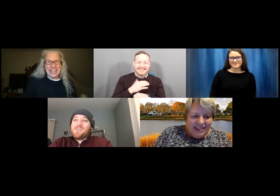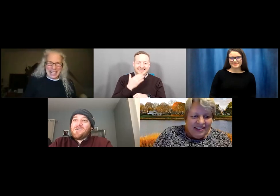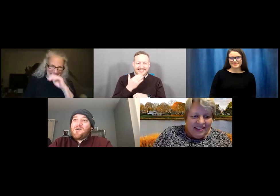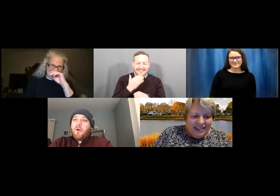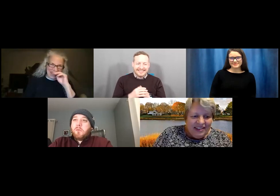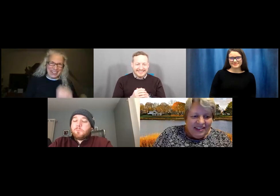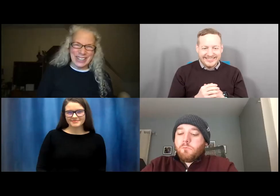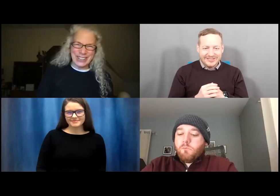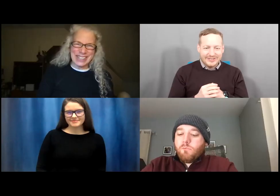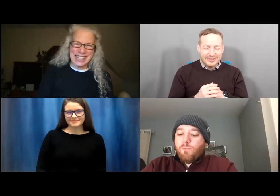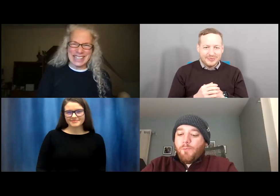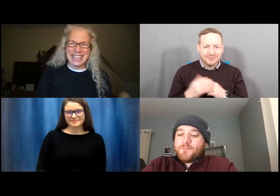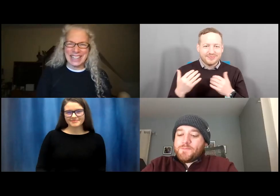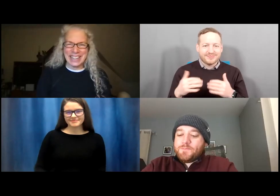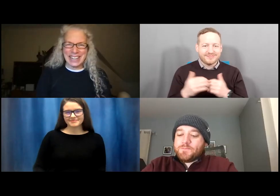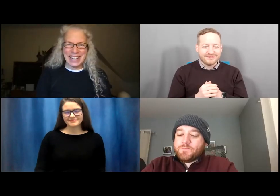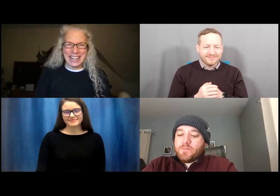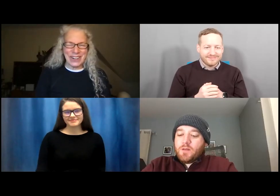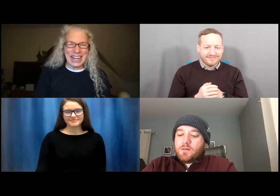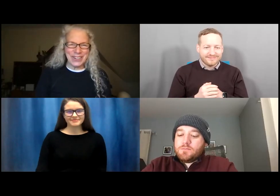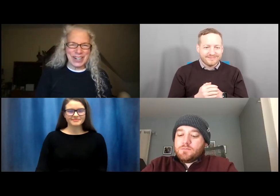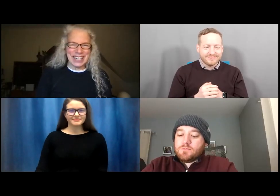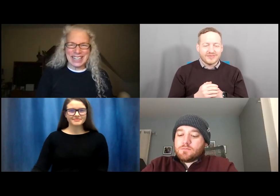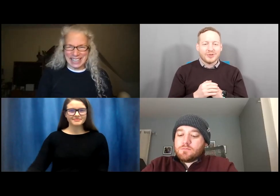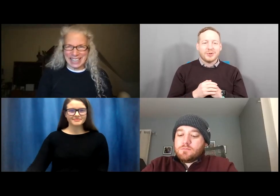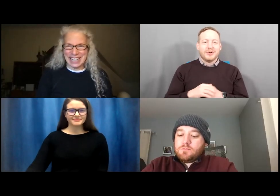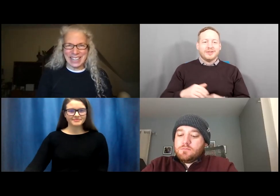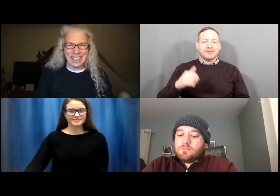oh my gosh, that's great news. Wow.